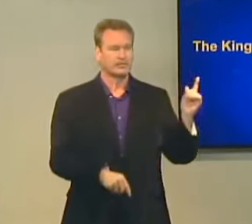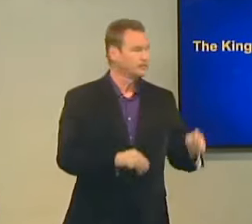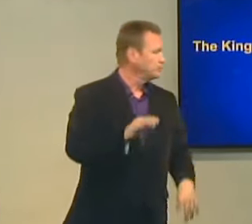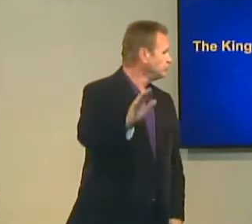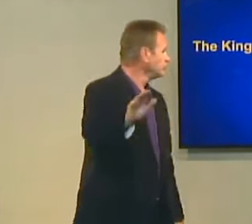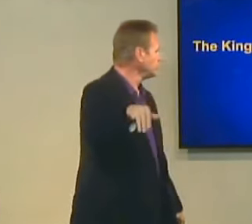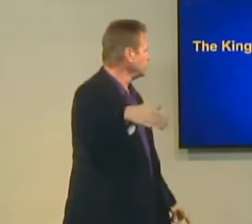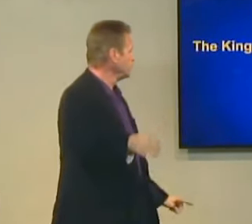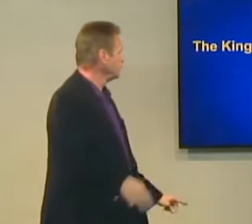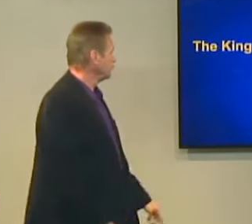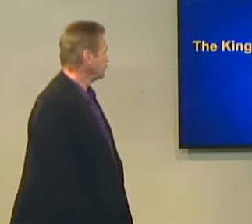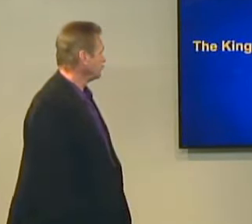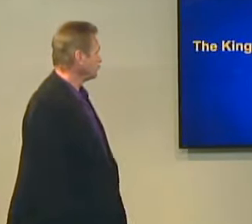His followers of His power.